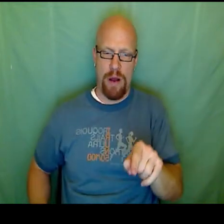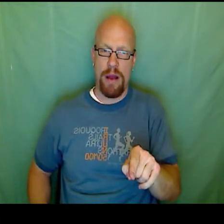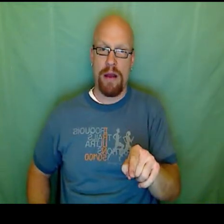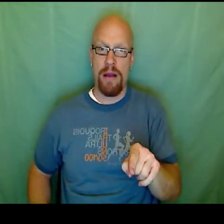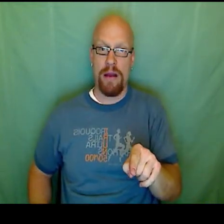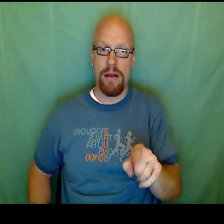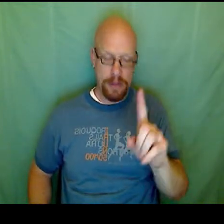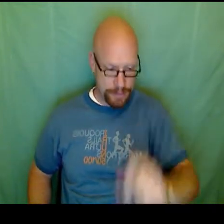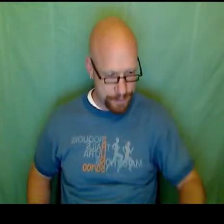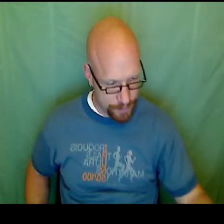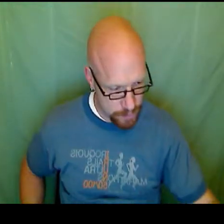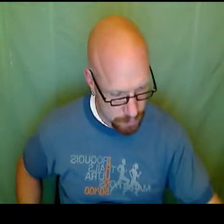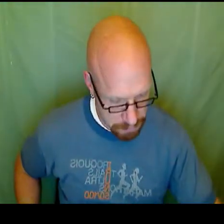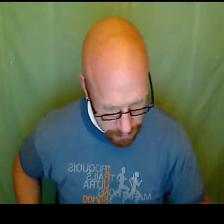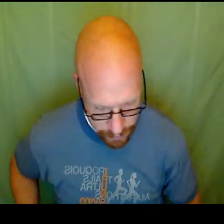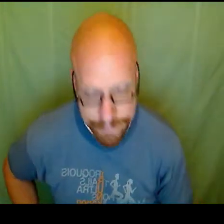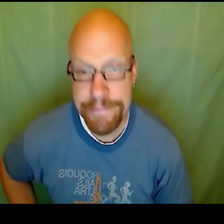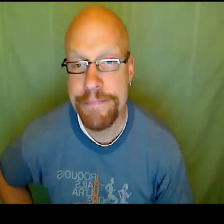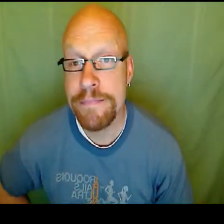variable.